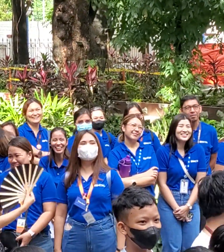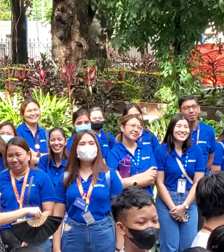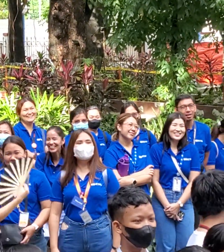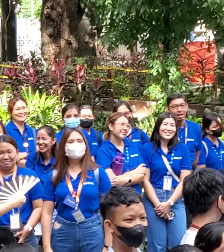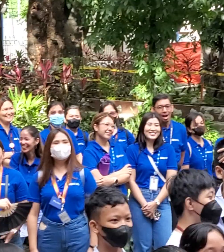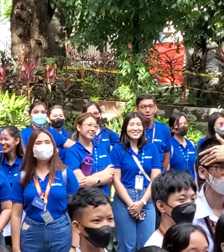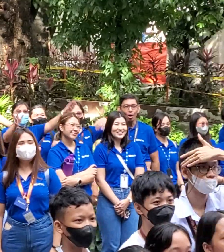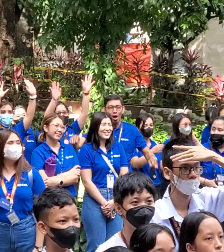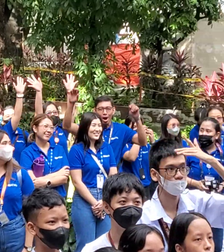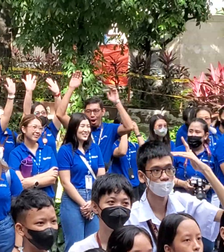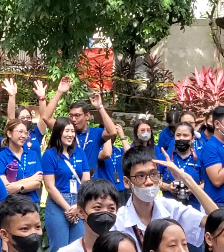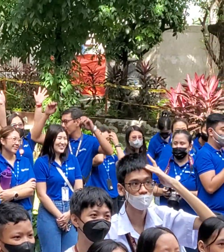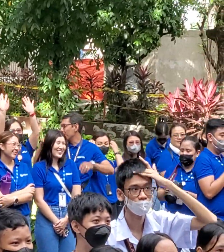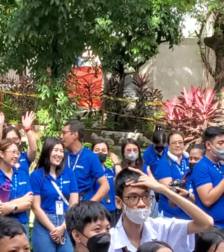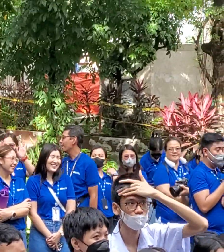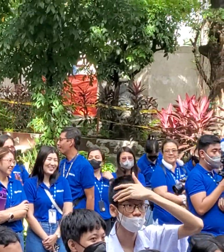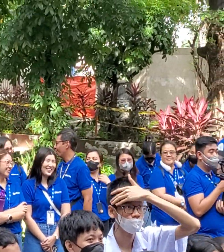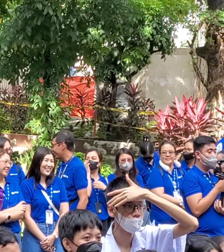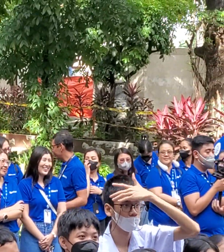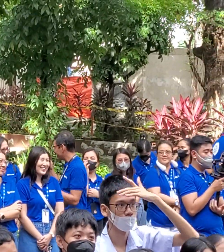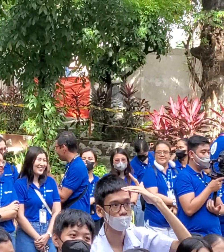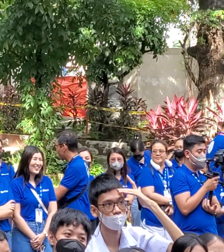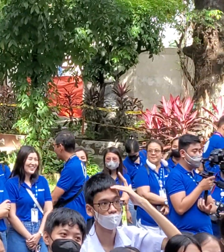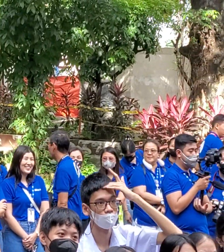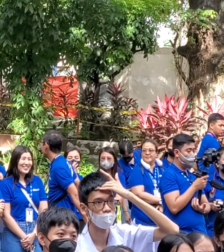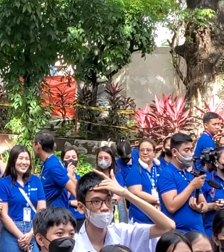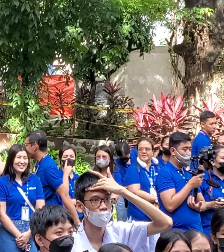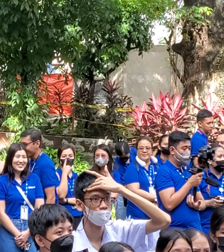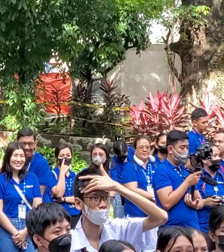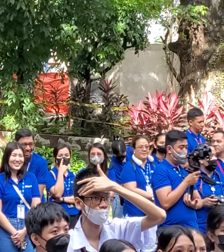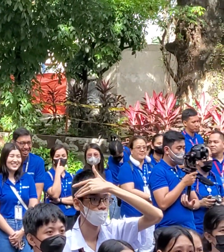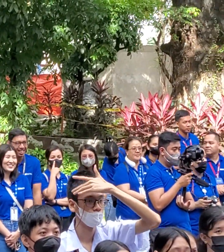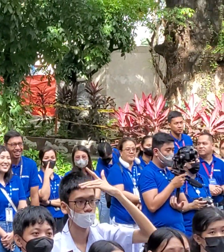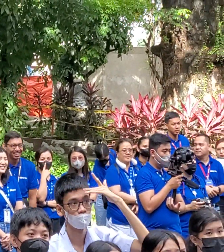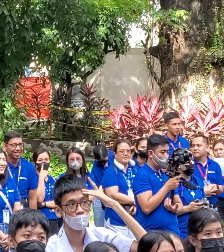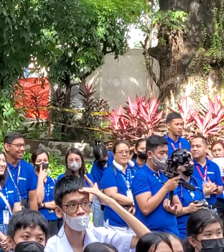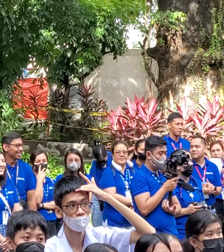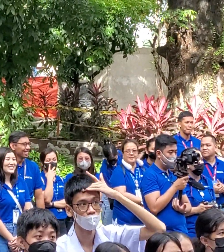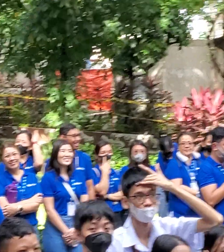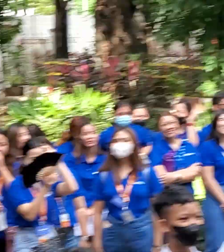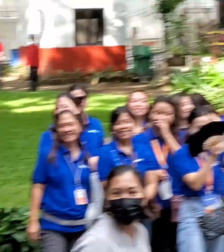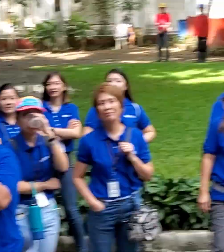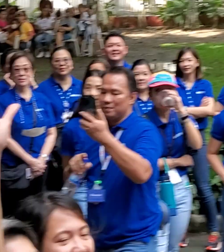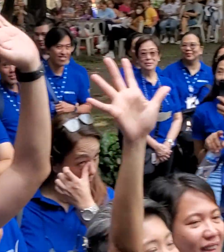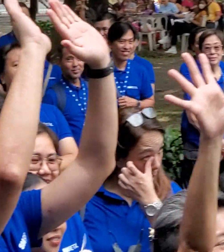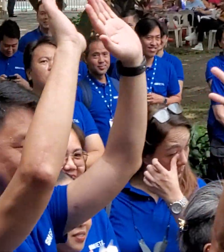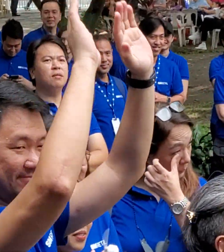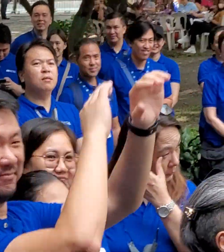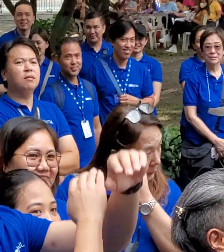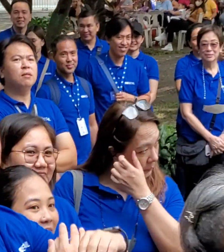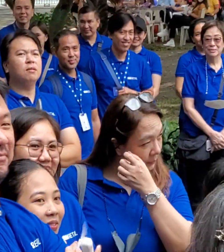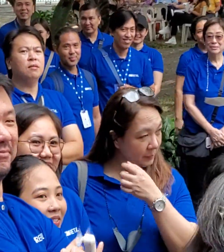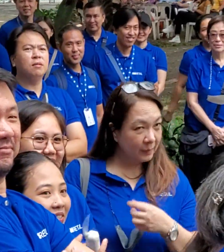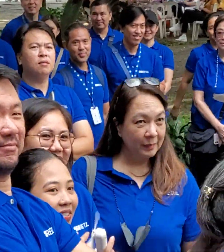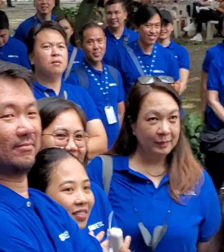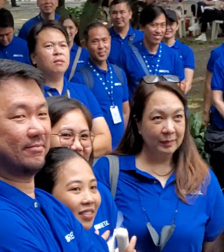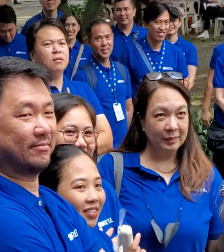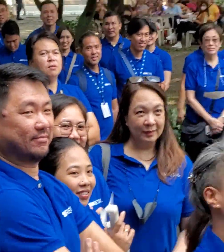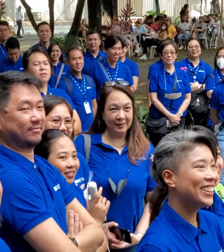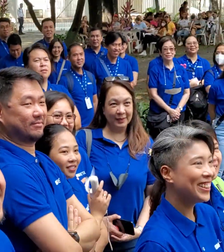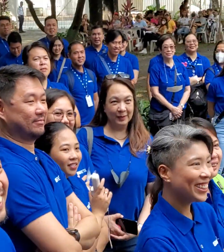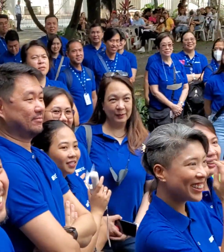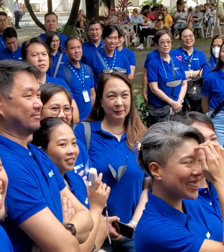Sports Central. Ayan. Ace Hardware. Ayan, grabe ang daming donation po